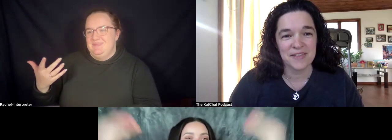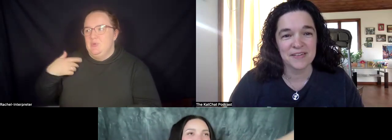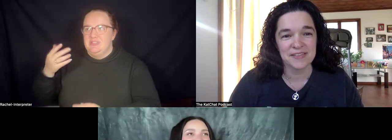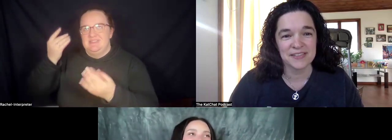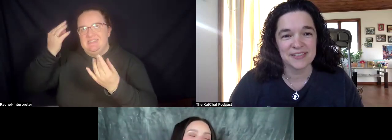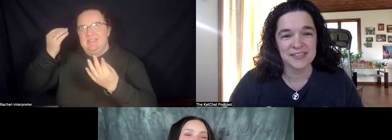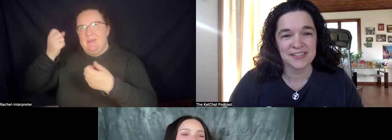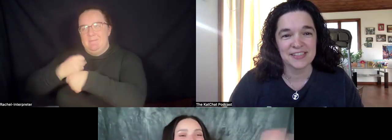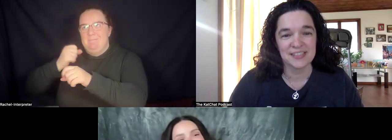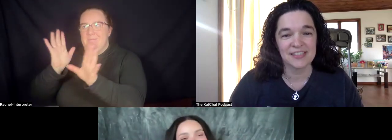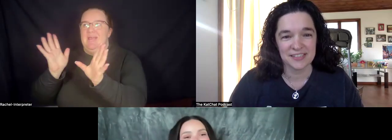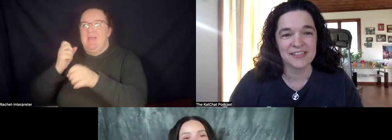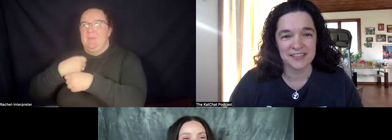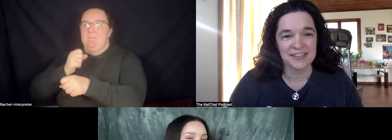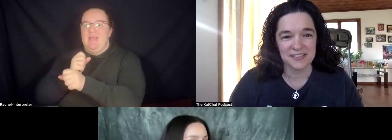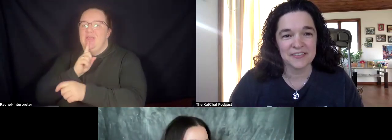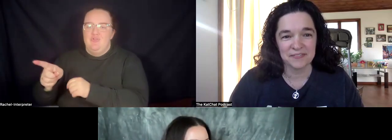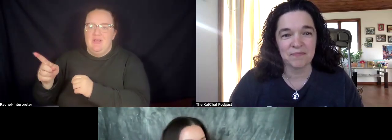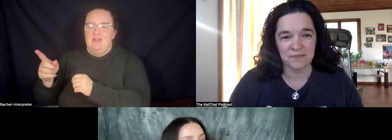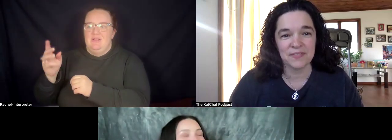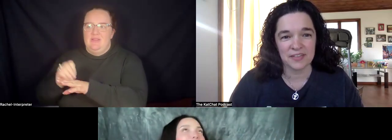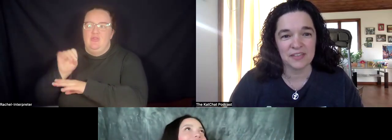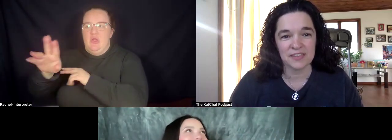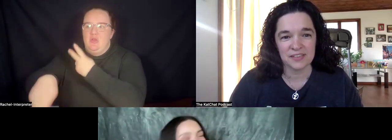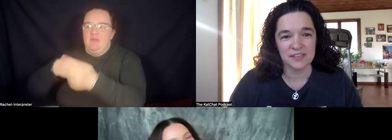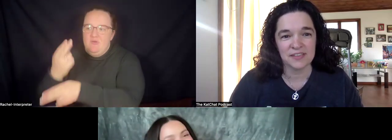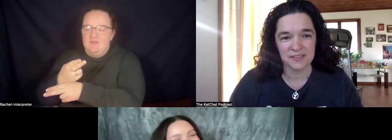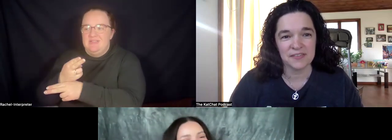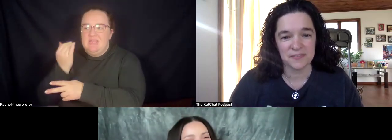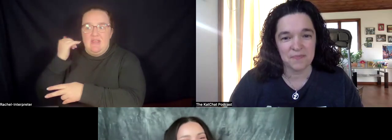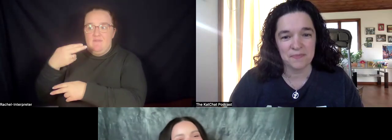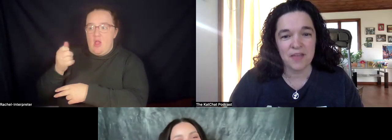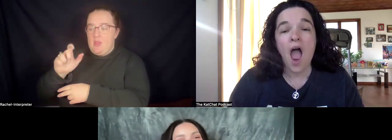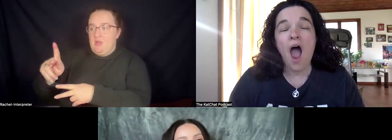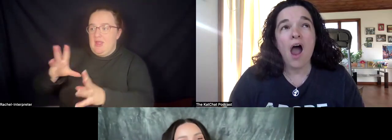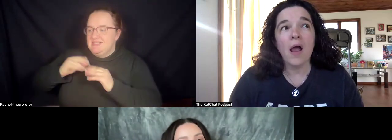it. Throw it out to the universe. If it happens and Hallmark come around to the idea, amazing.